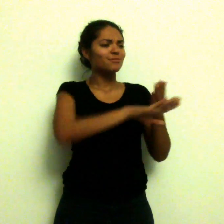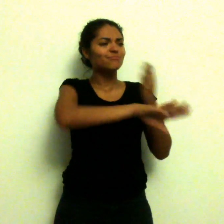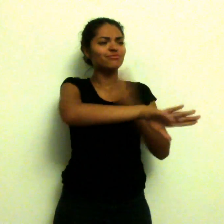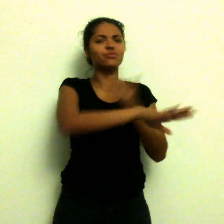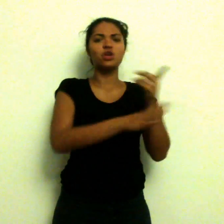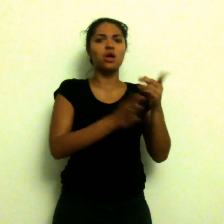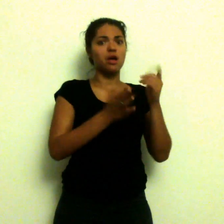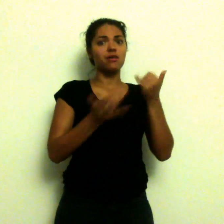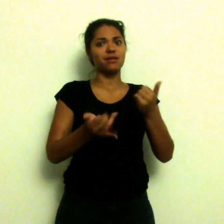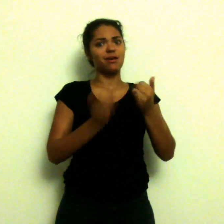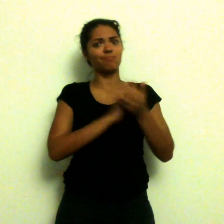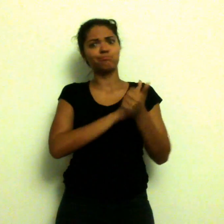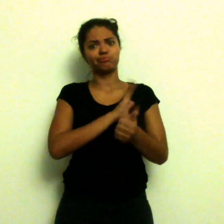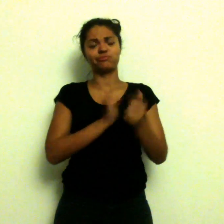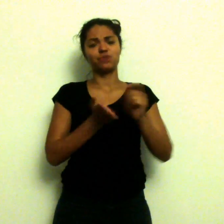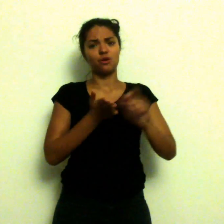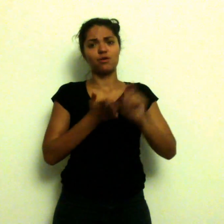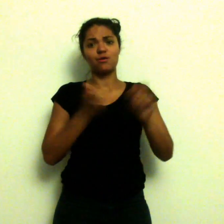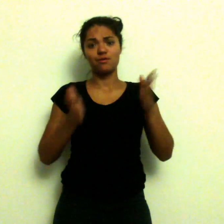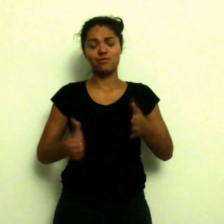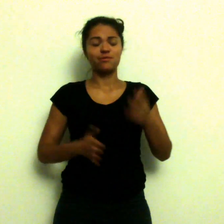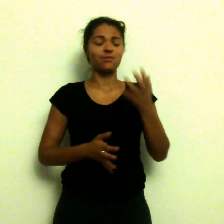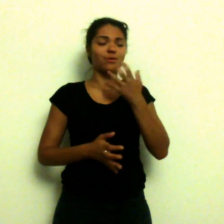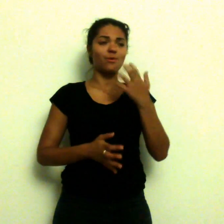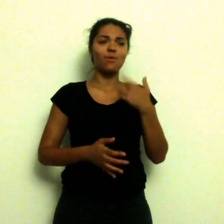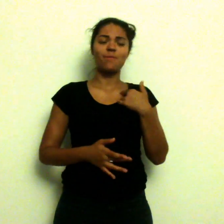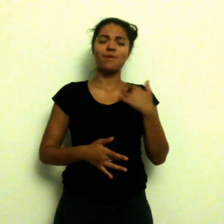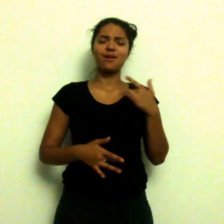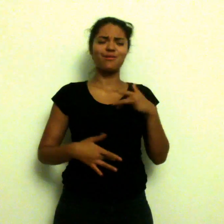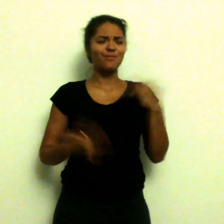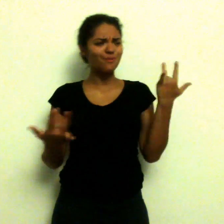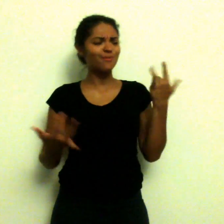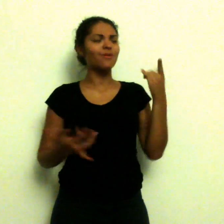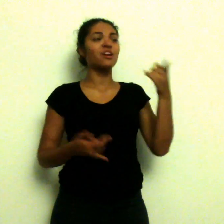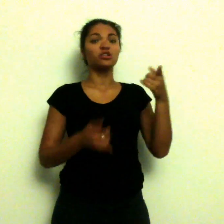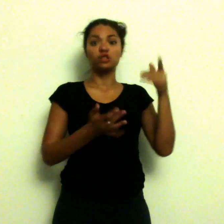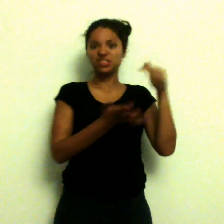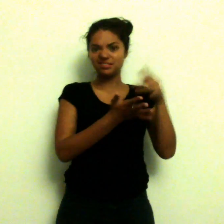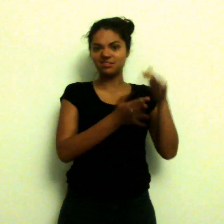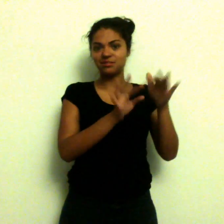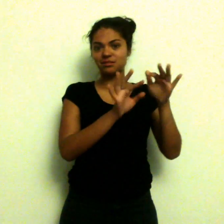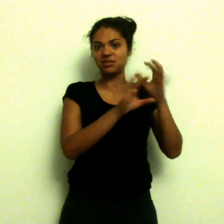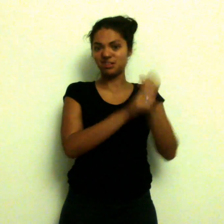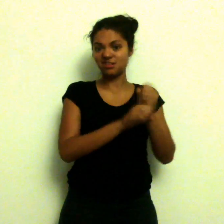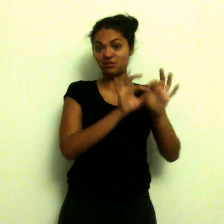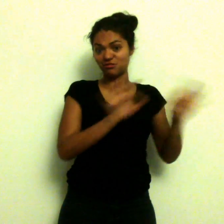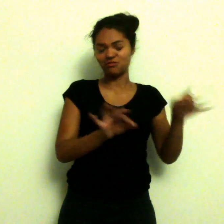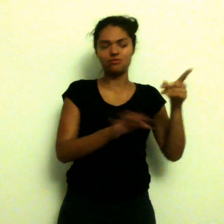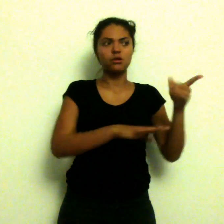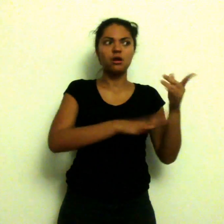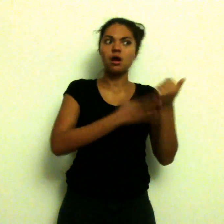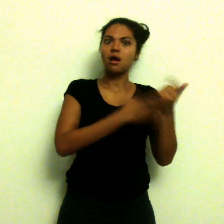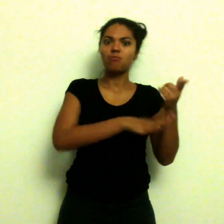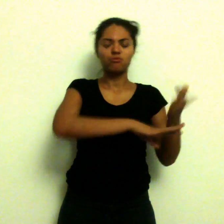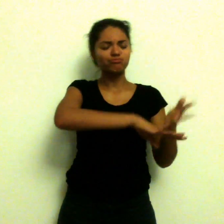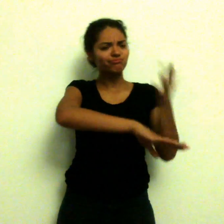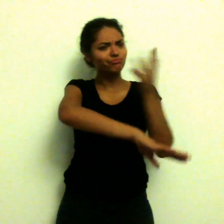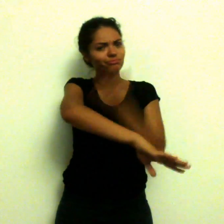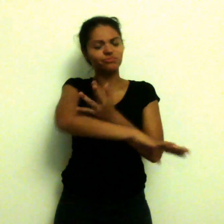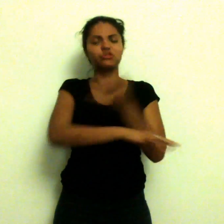truly been a thrill. Her recent studies at Duke have only enriched her. Her desire to bridge the gospel with